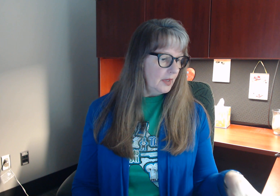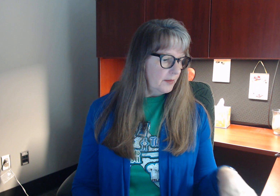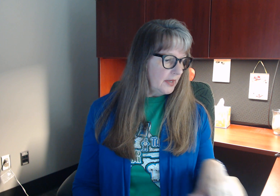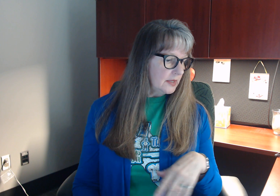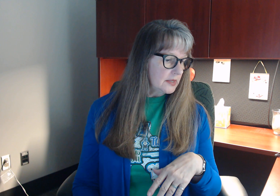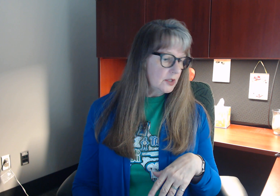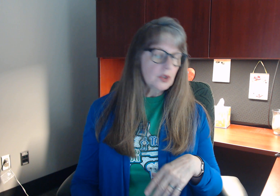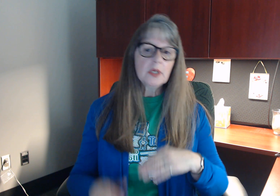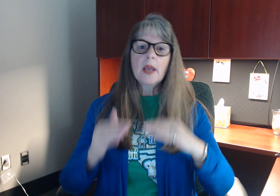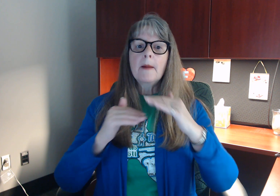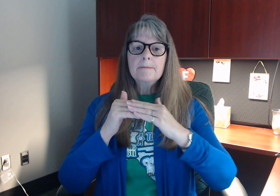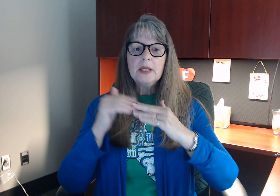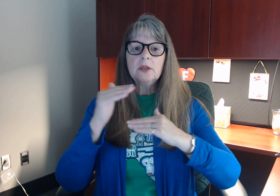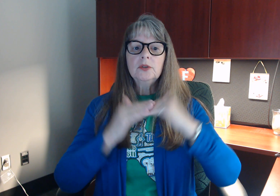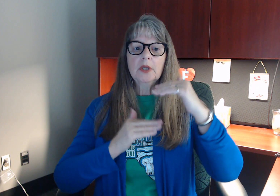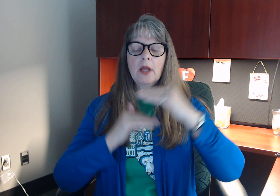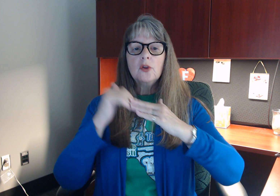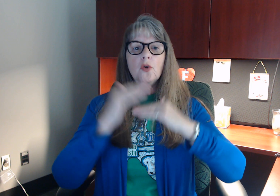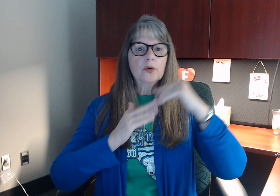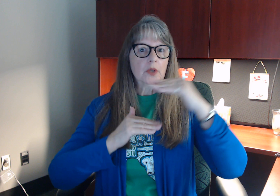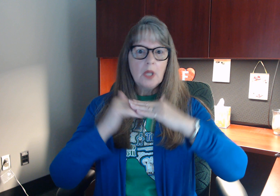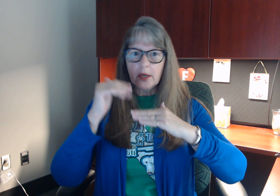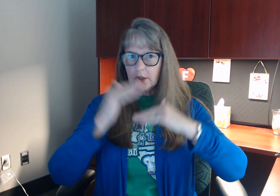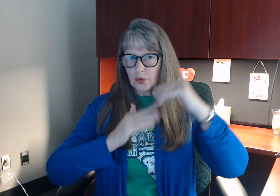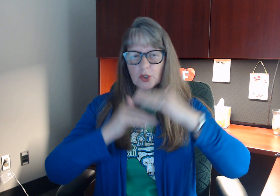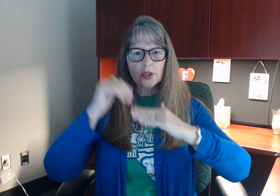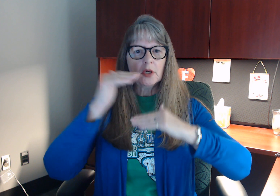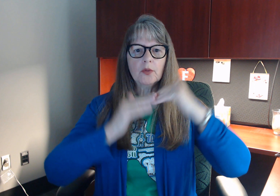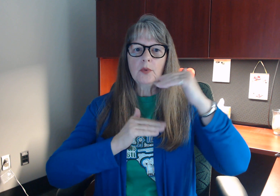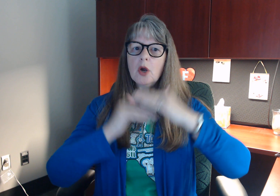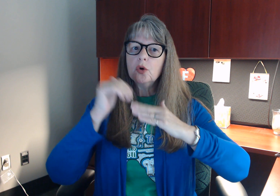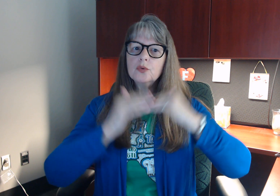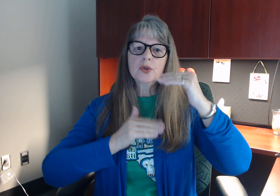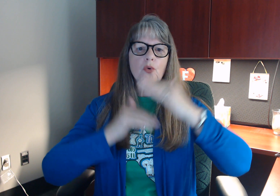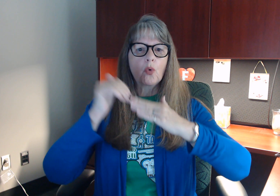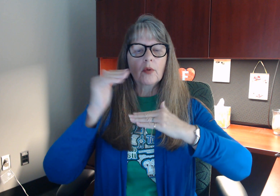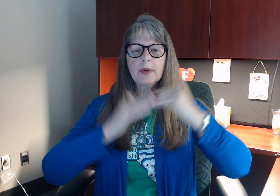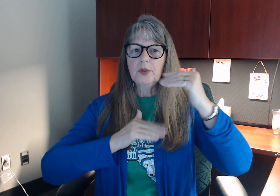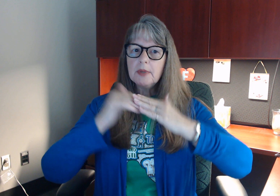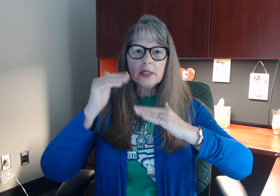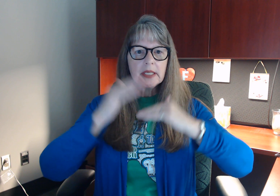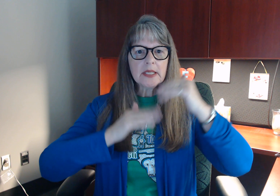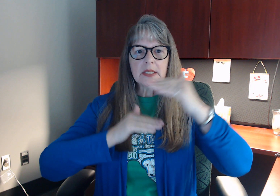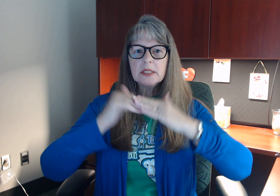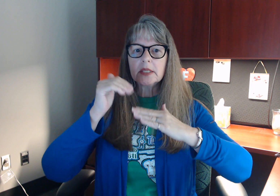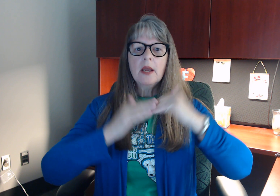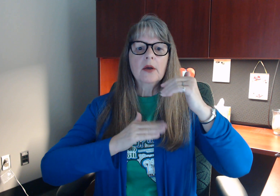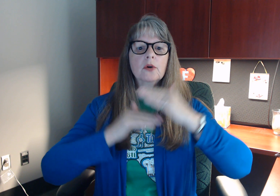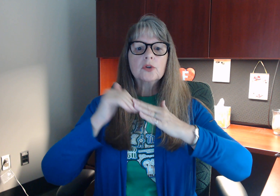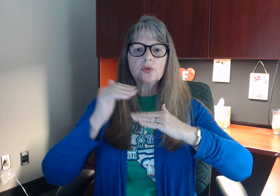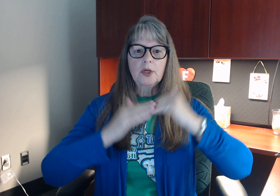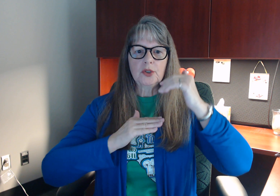making a decision. Build. There's a lot of construction on the roads, or the buildings. Construction.